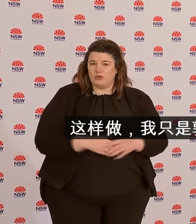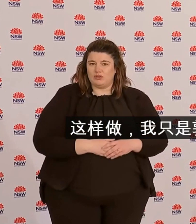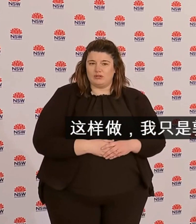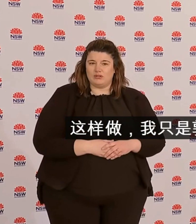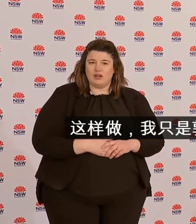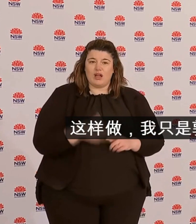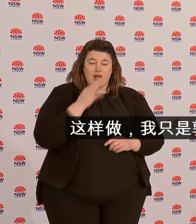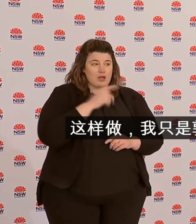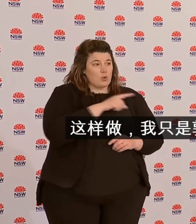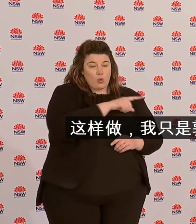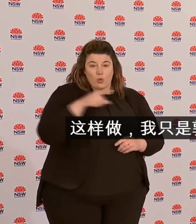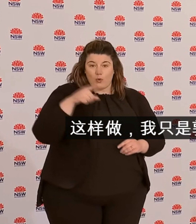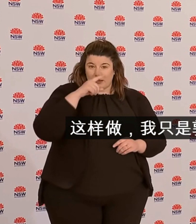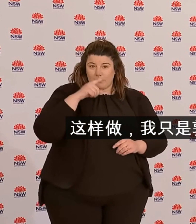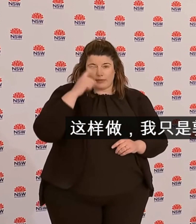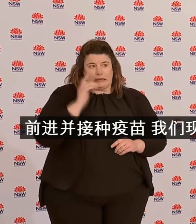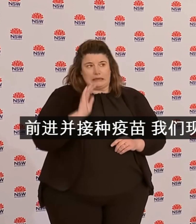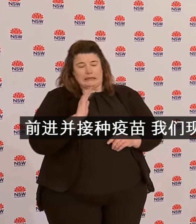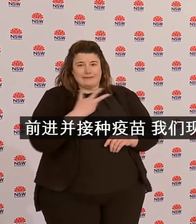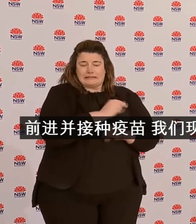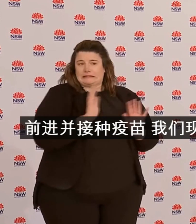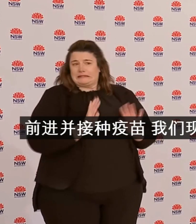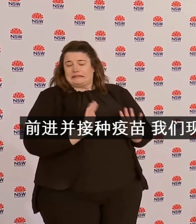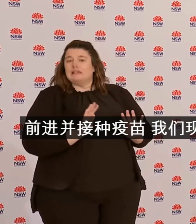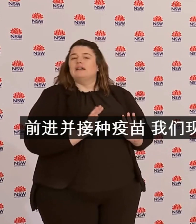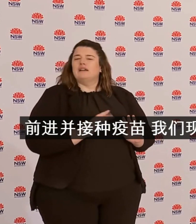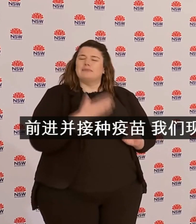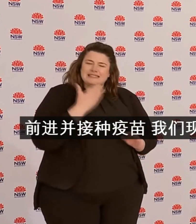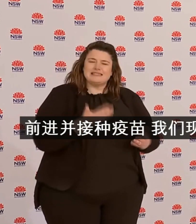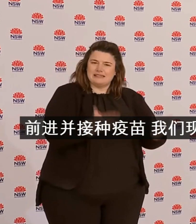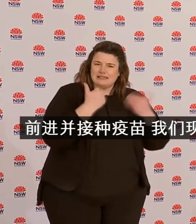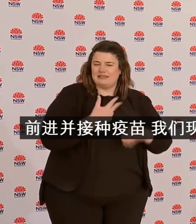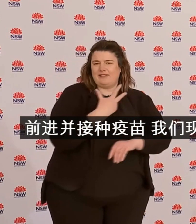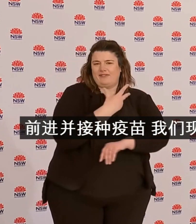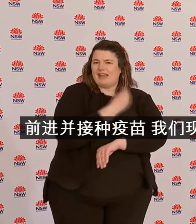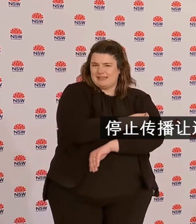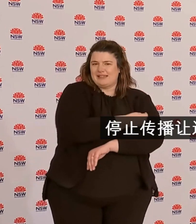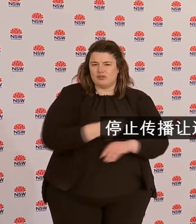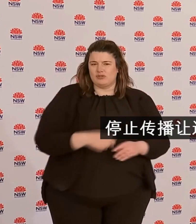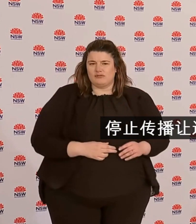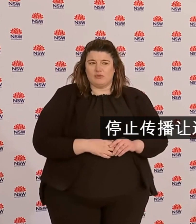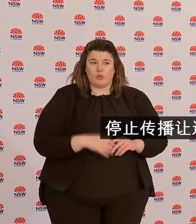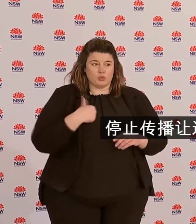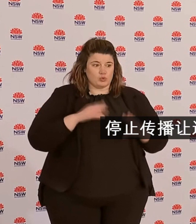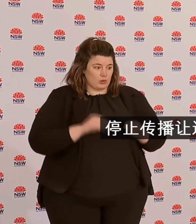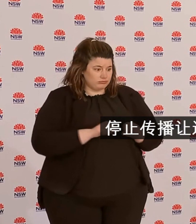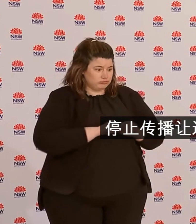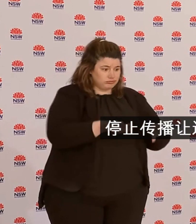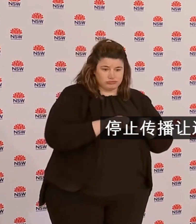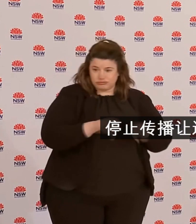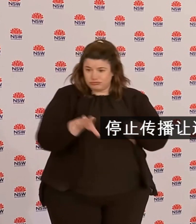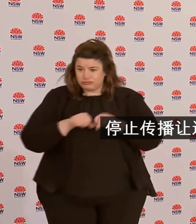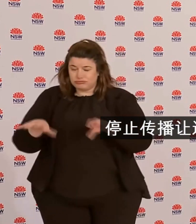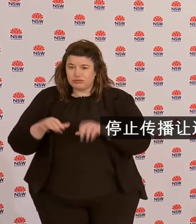I just urge all citizens not to be scared. Come forward and get vaccinated. We're at a stage now in the outbreak where we want to stop the spread, get those